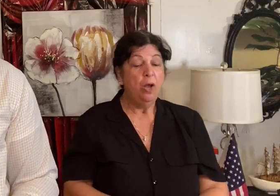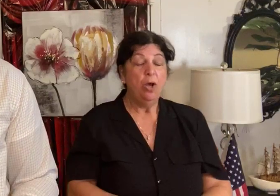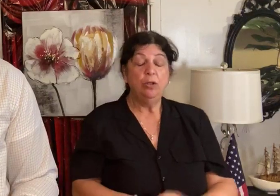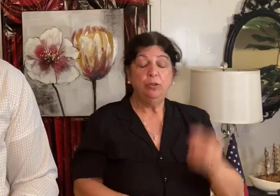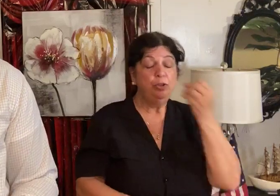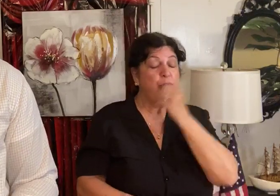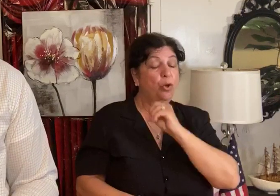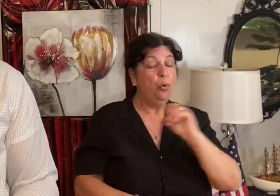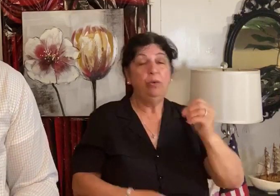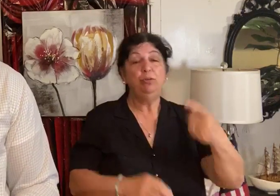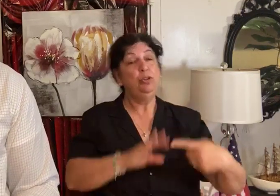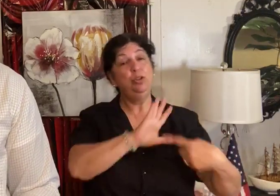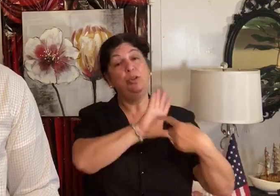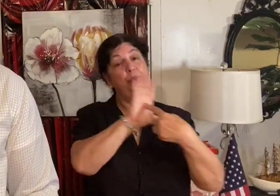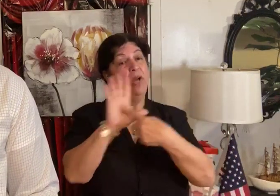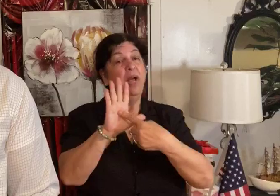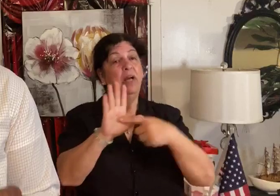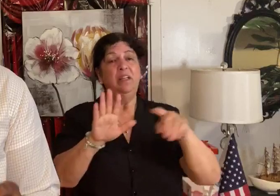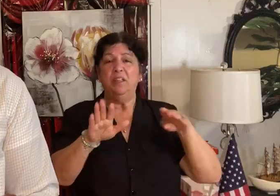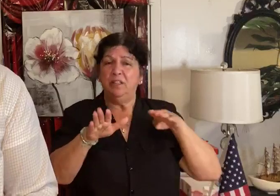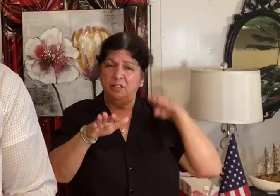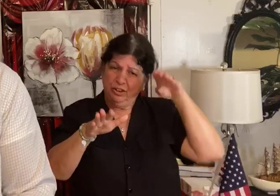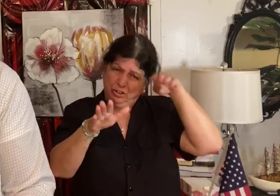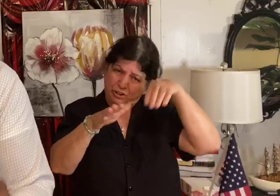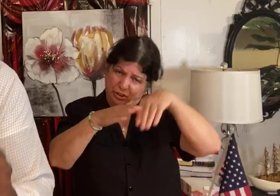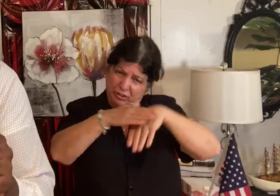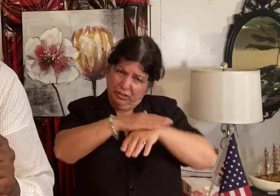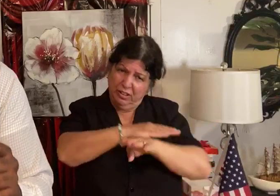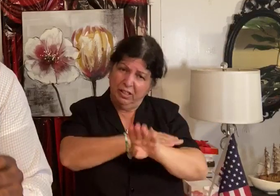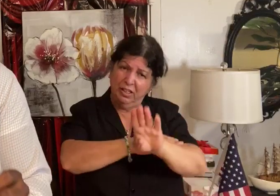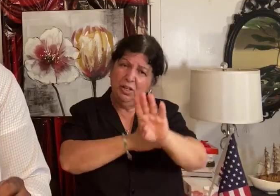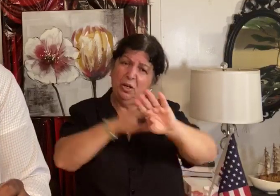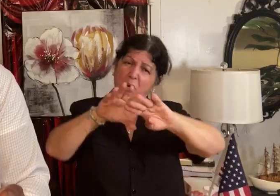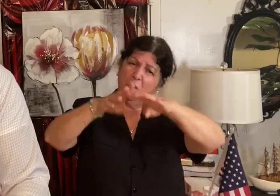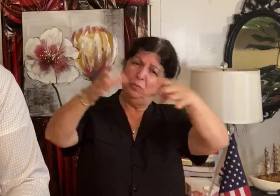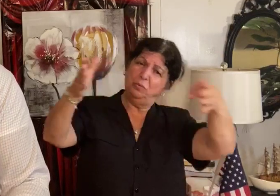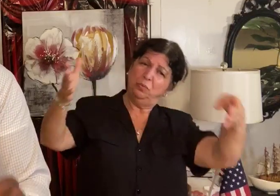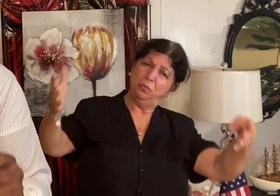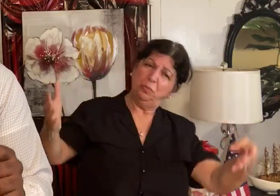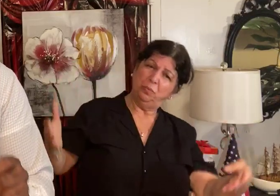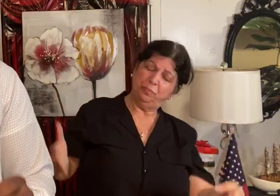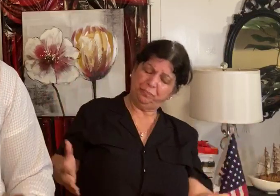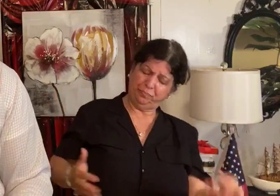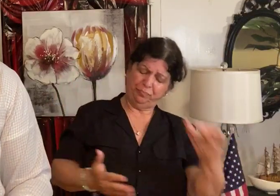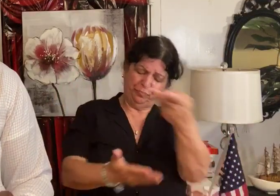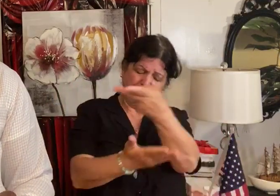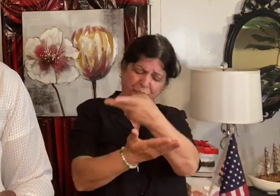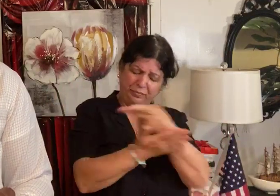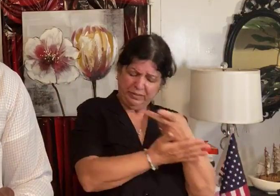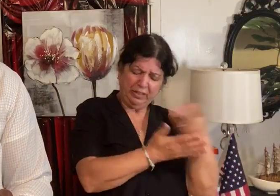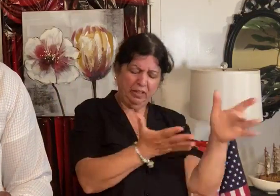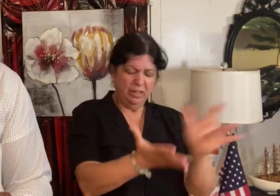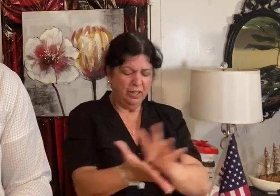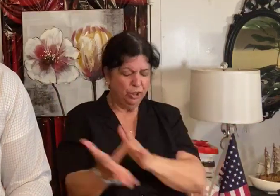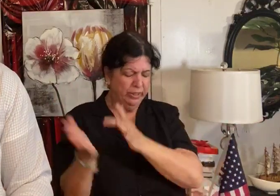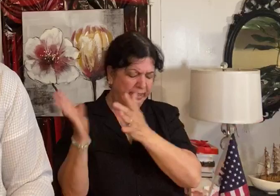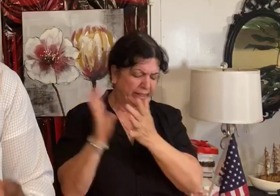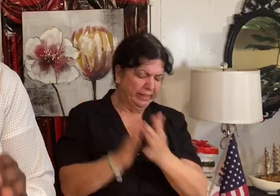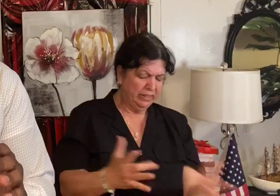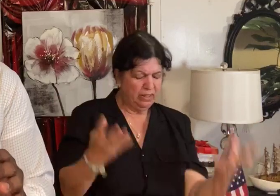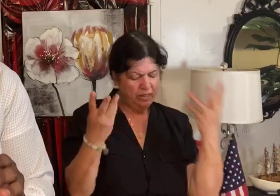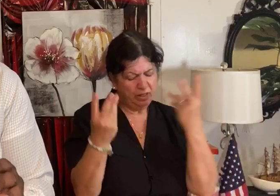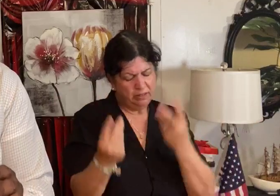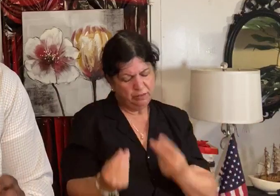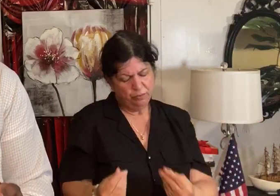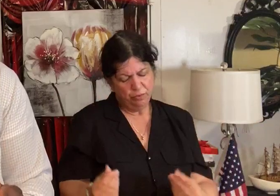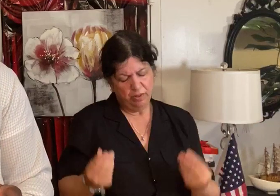Show me the tomb where thou wast laid, tenderly